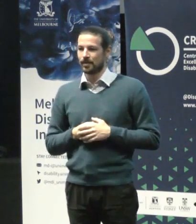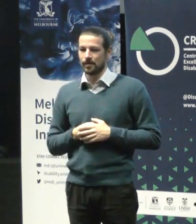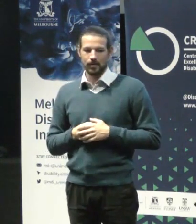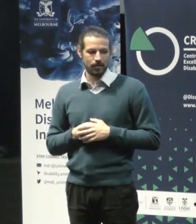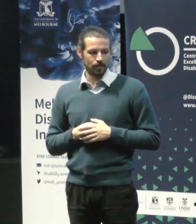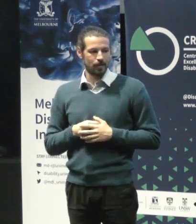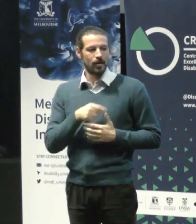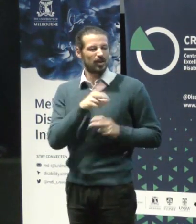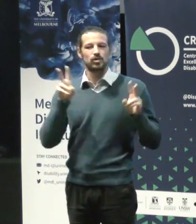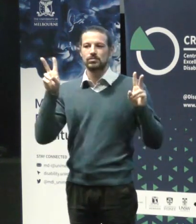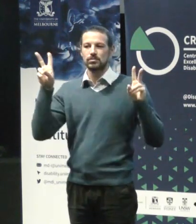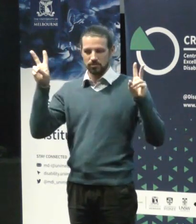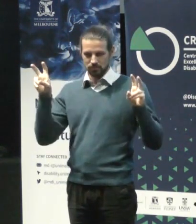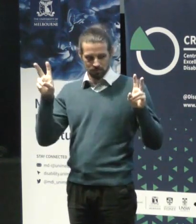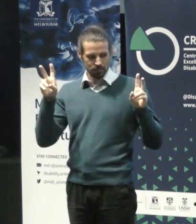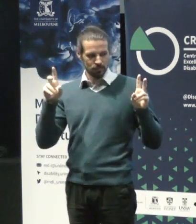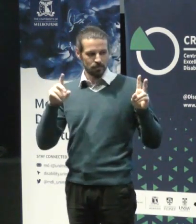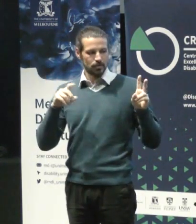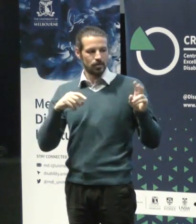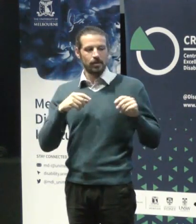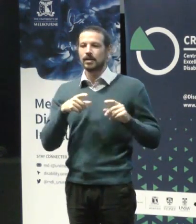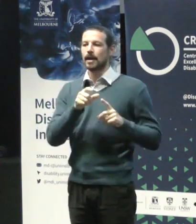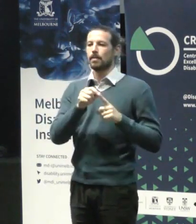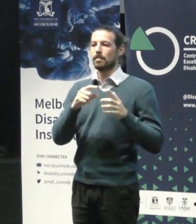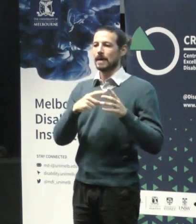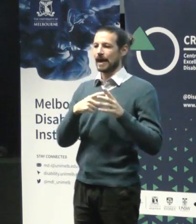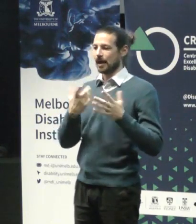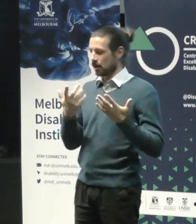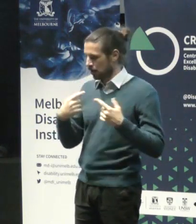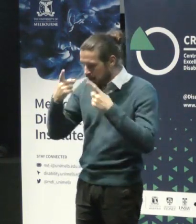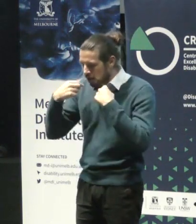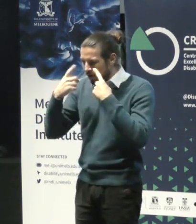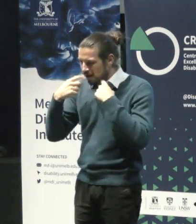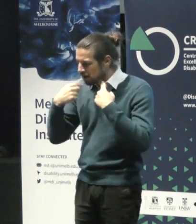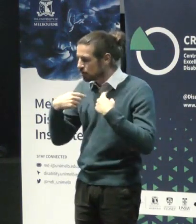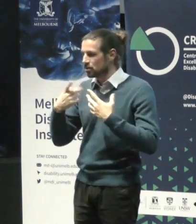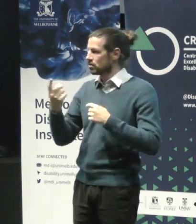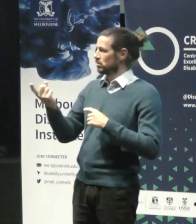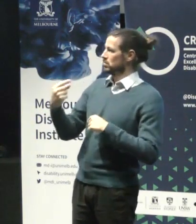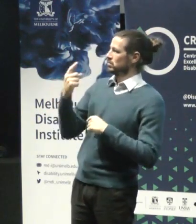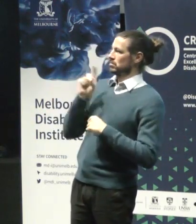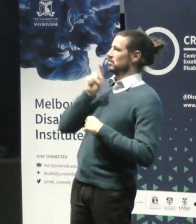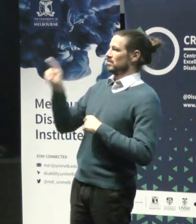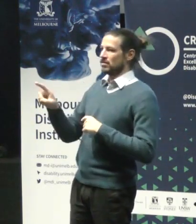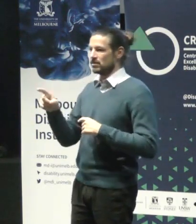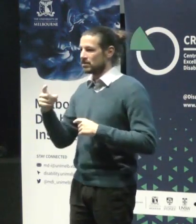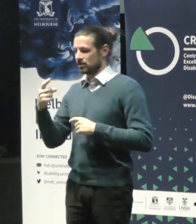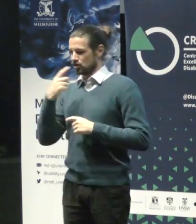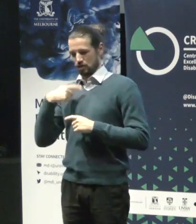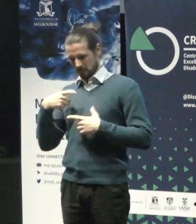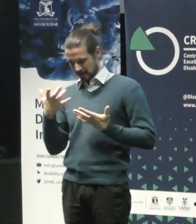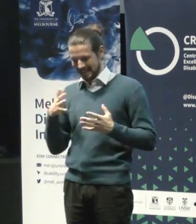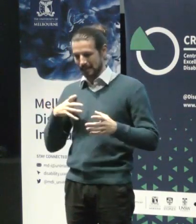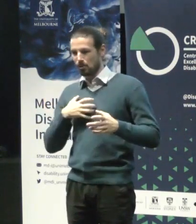This quotation here, this PA is sitting there with the open door crying. I was calling to the housekeeper's office to be told to get better control